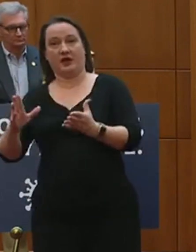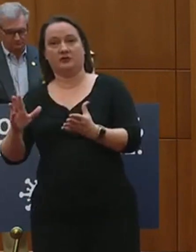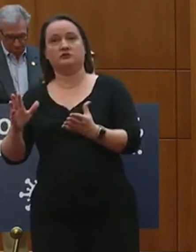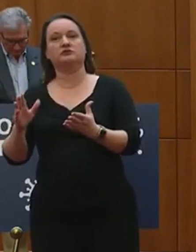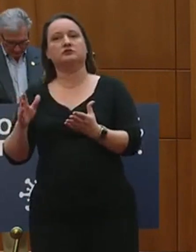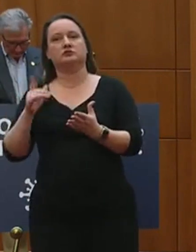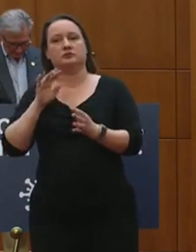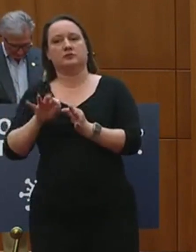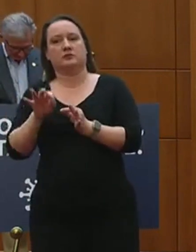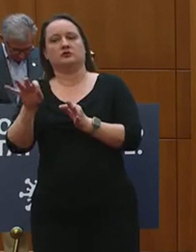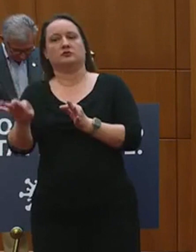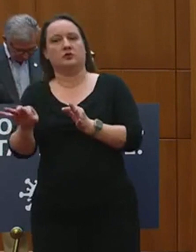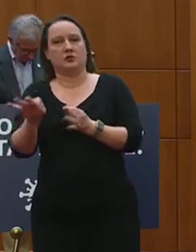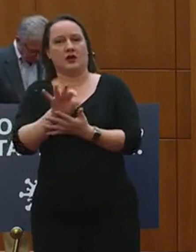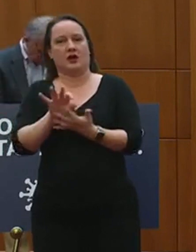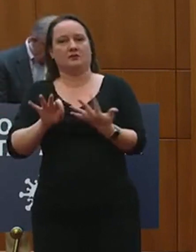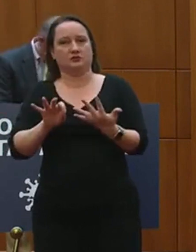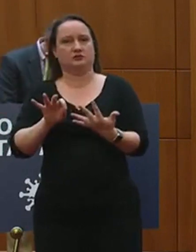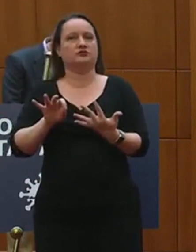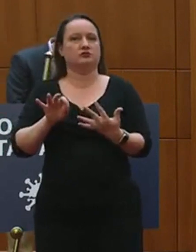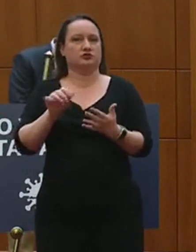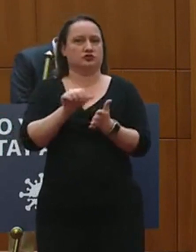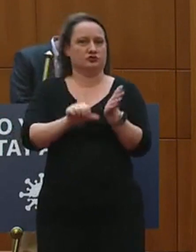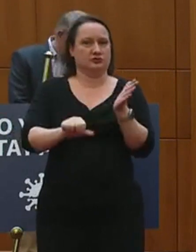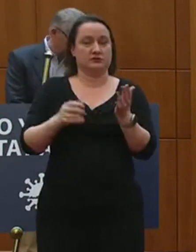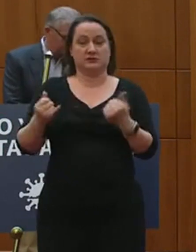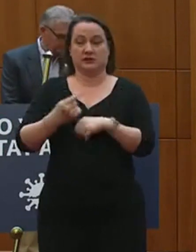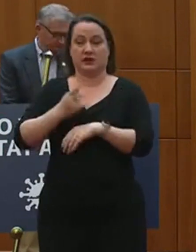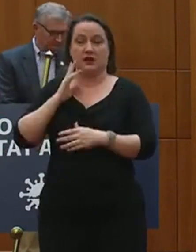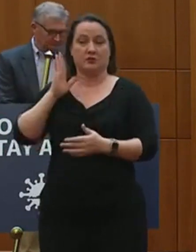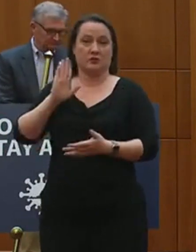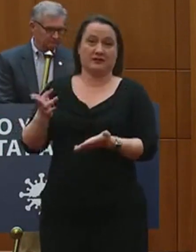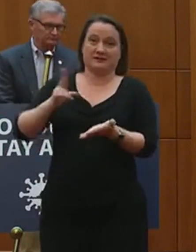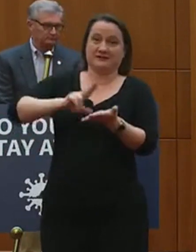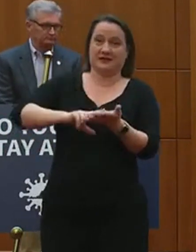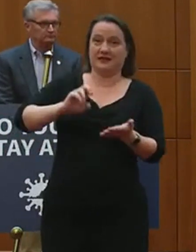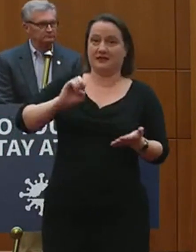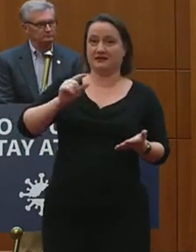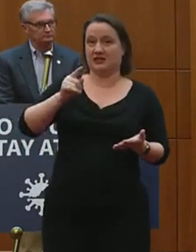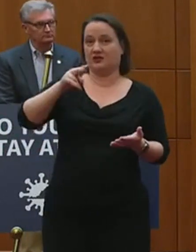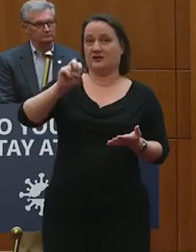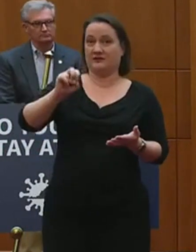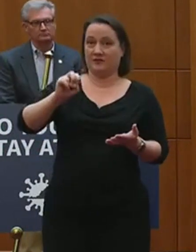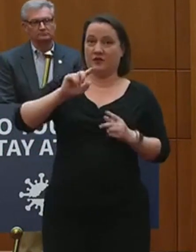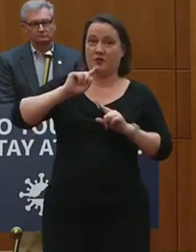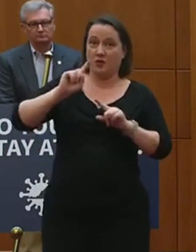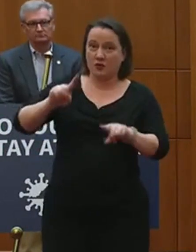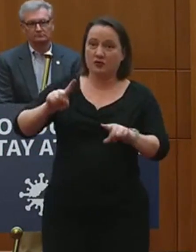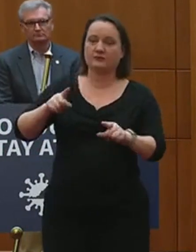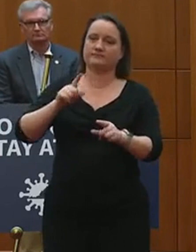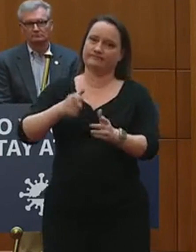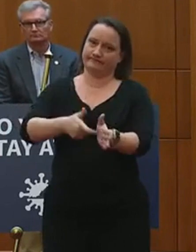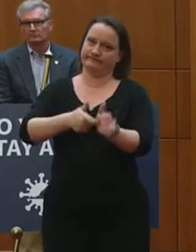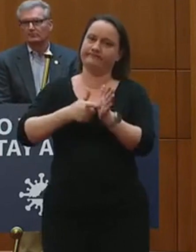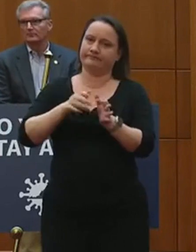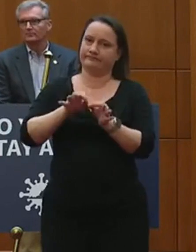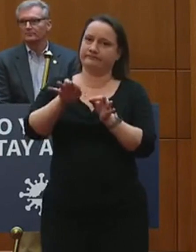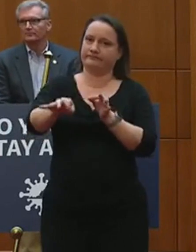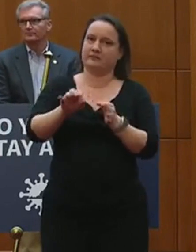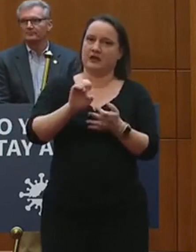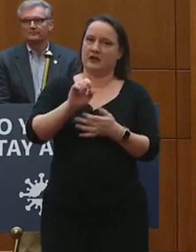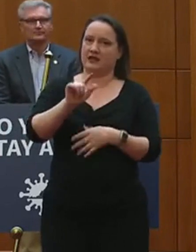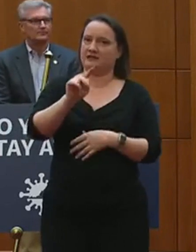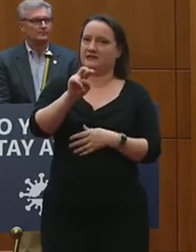elective surgeries. Today, I will sign an executive order directing them to do so. This will preserve